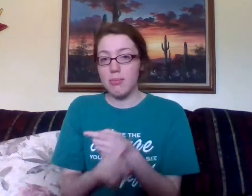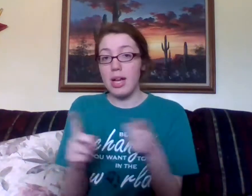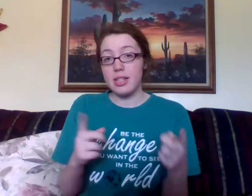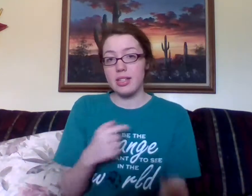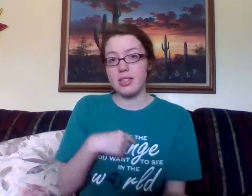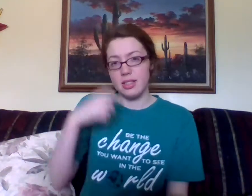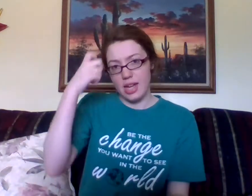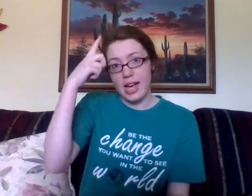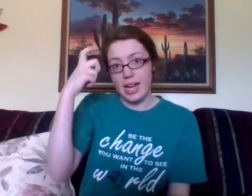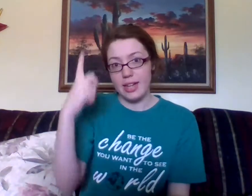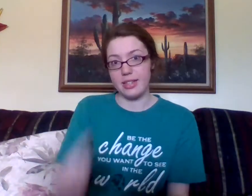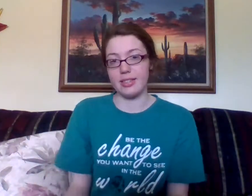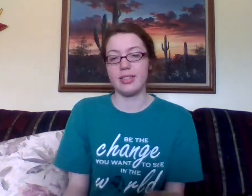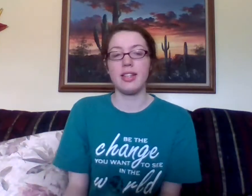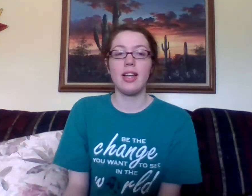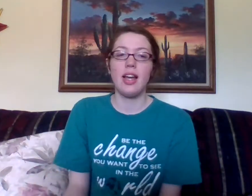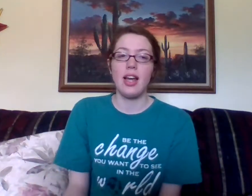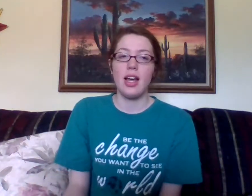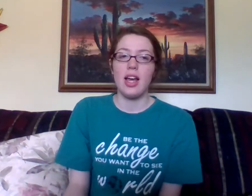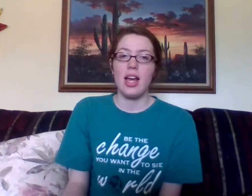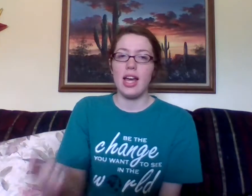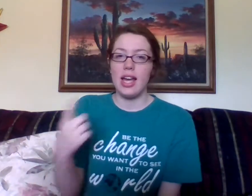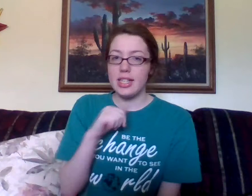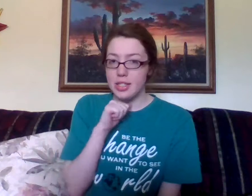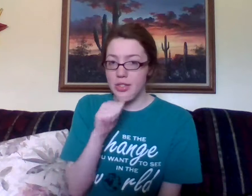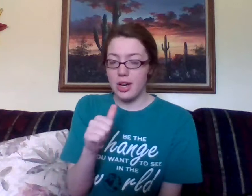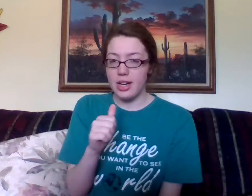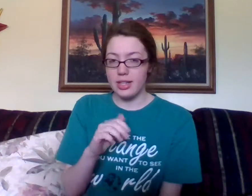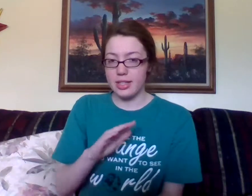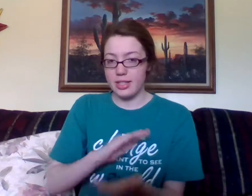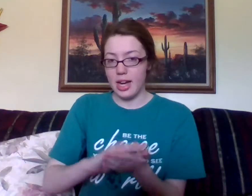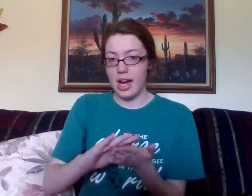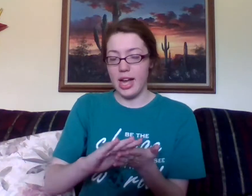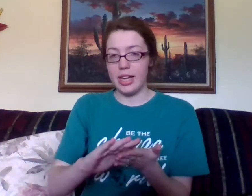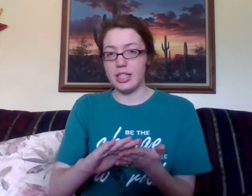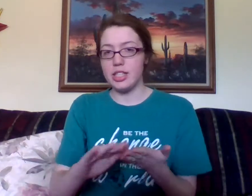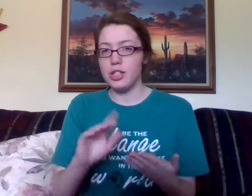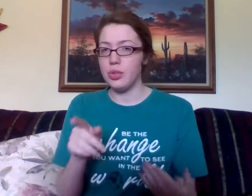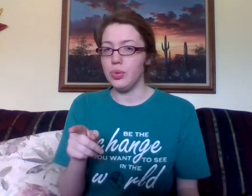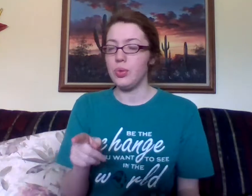But I get it. It's not kind to,